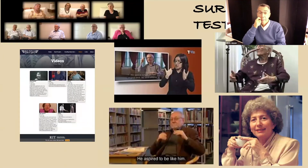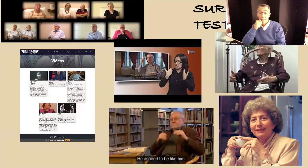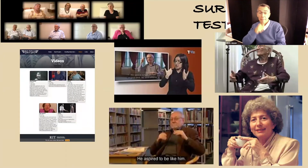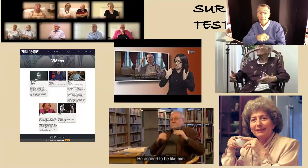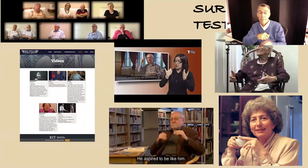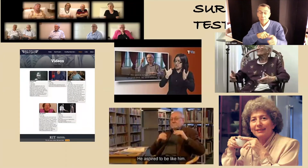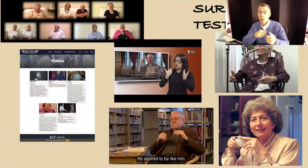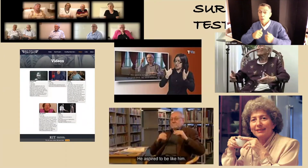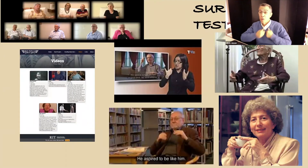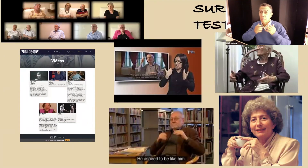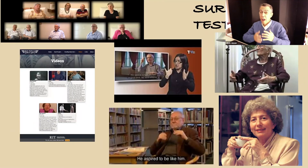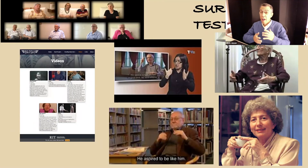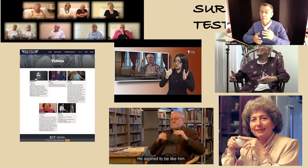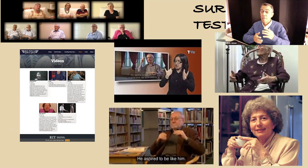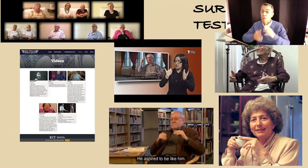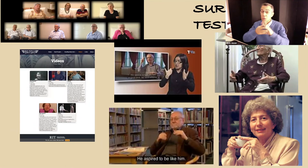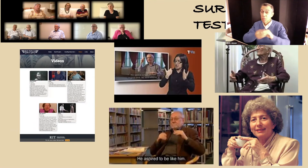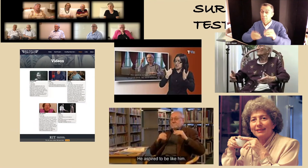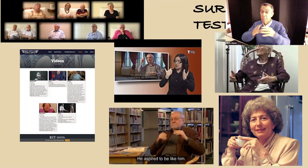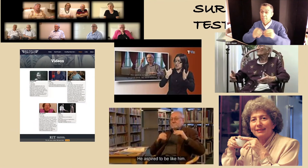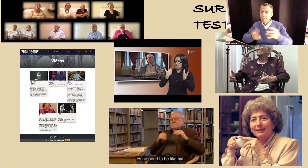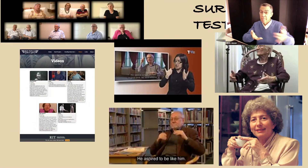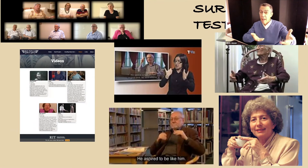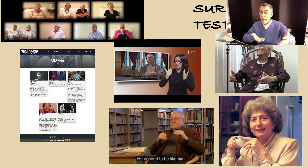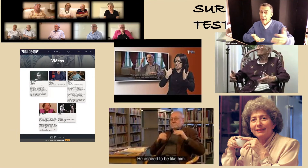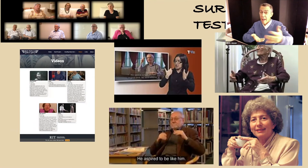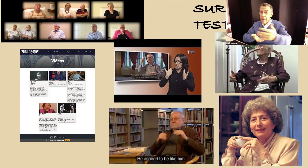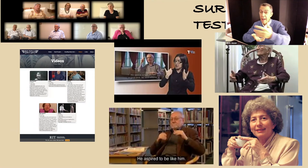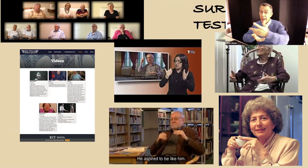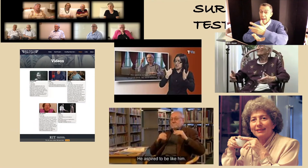Survivor testimonies began to be gathered by several existing